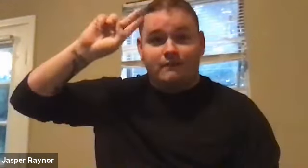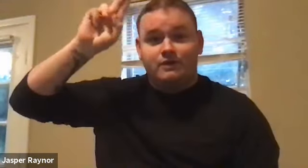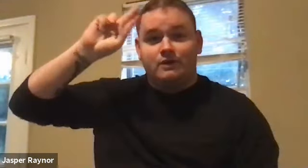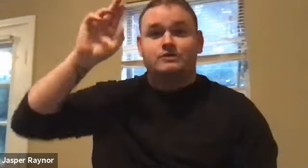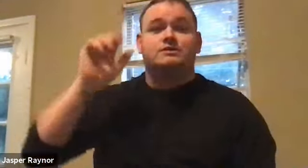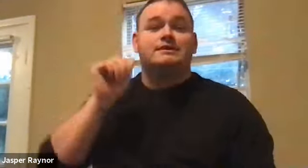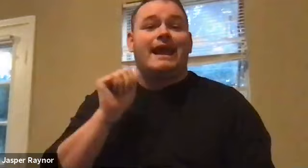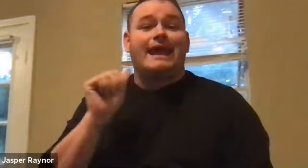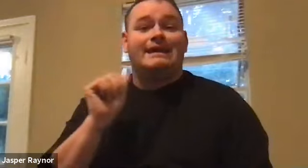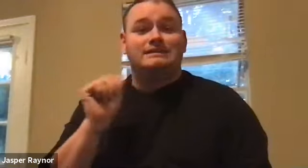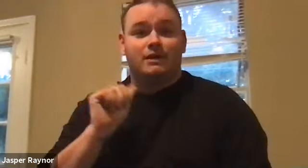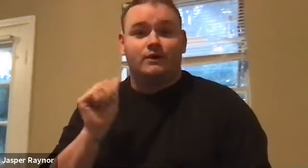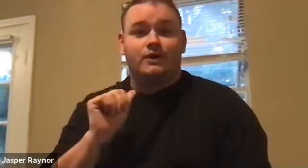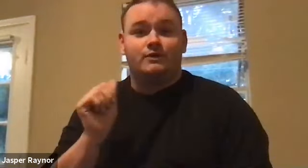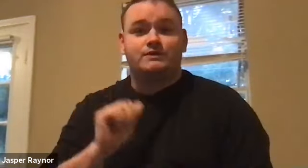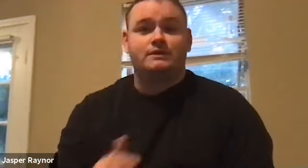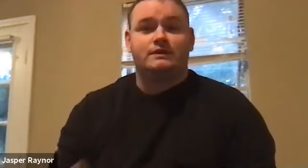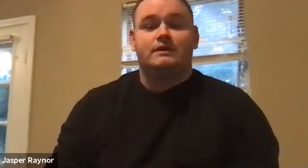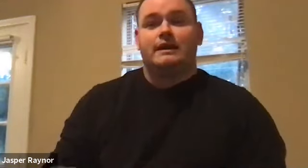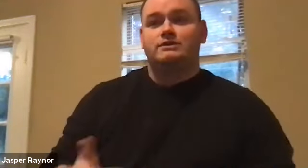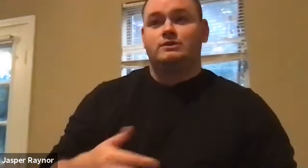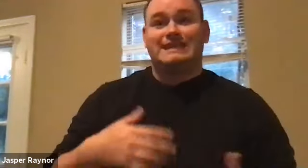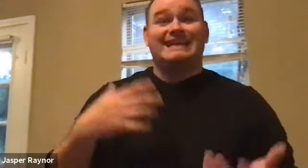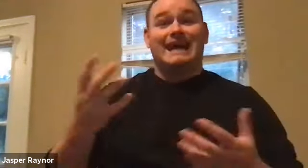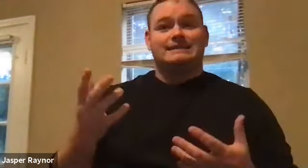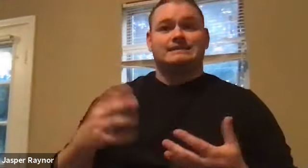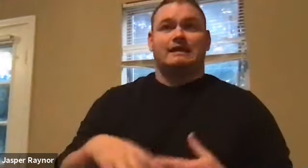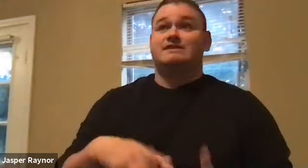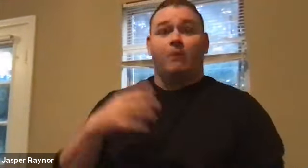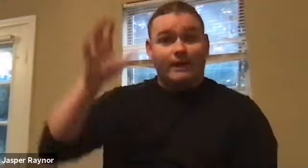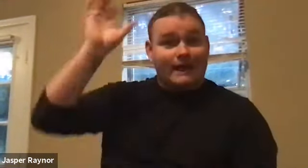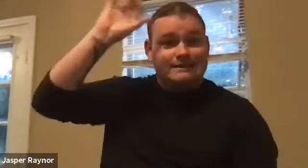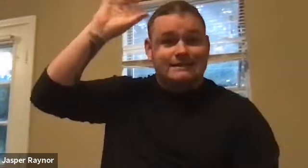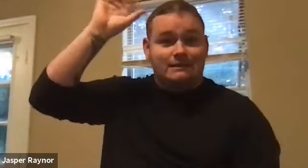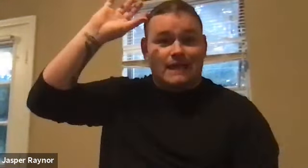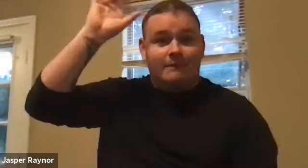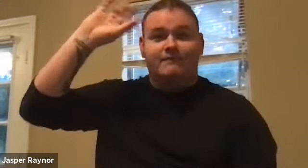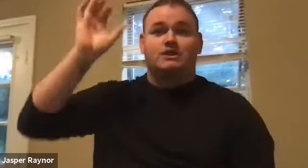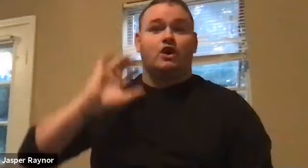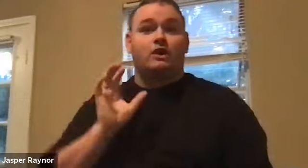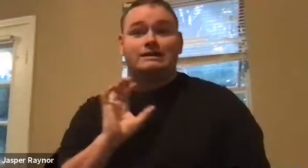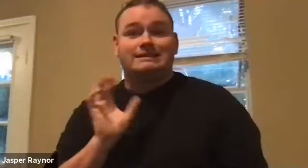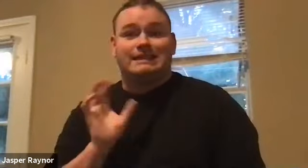your nose, aunt is below your nose. And you can sign cousins, like if it's a boy cousin, it's up top. If it's a girl cousin, it's down